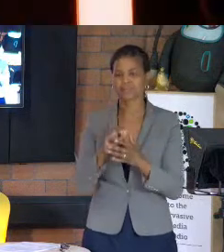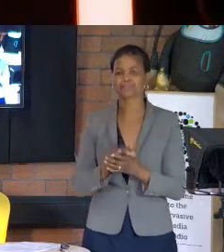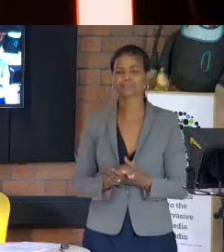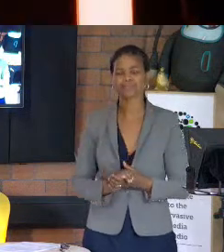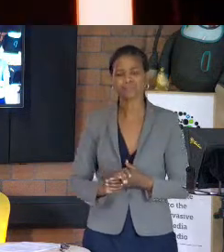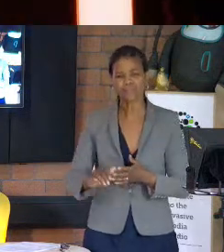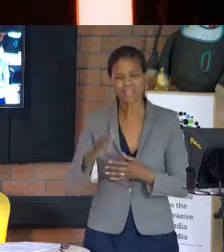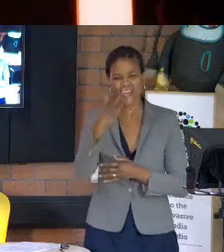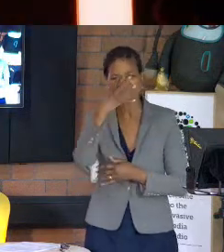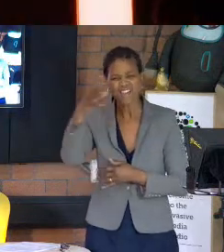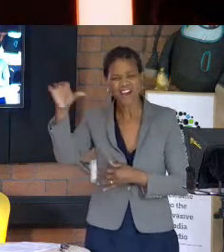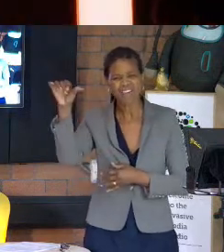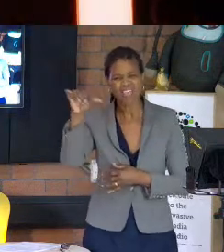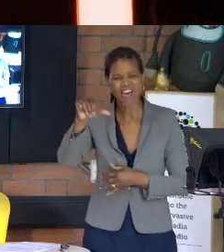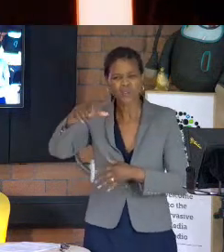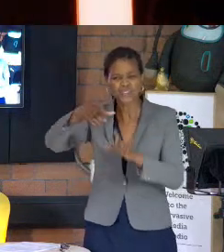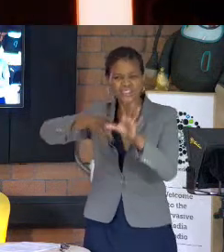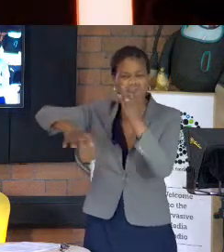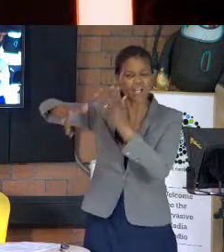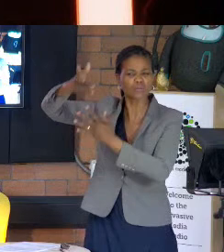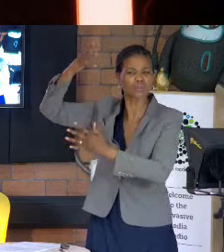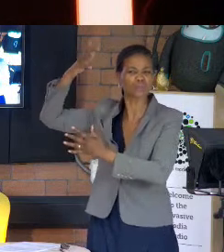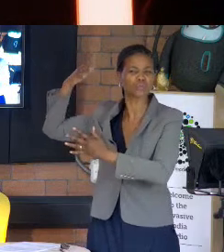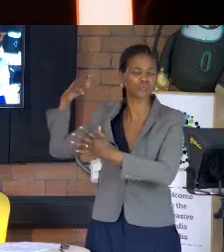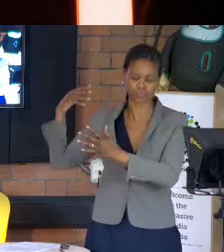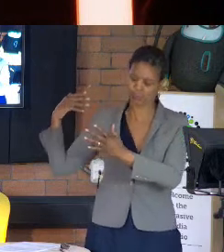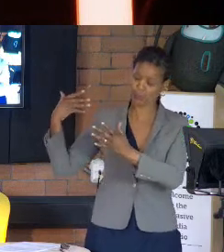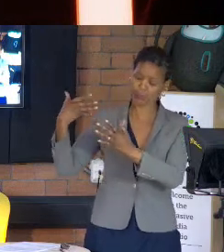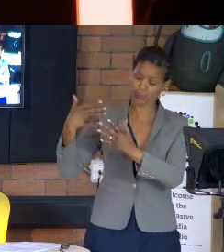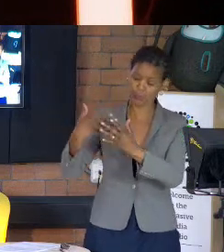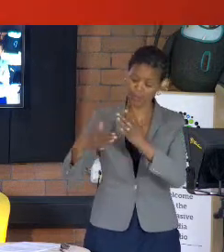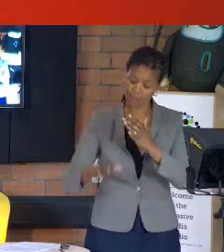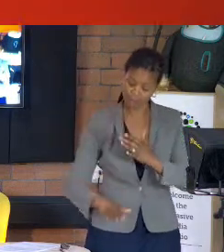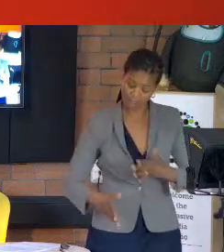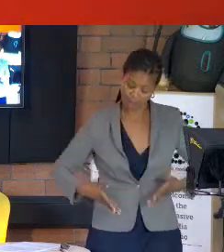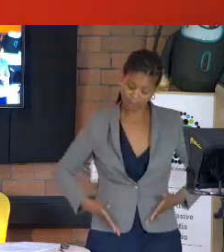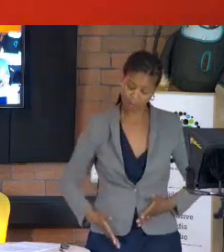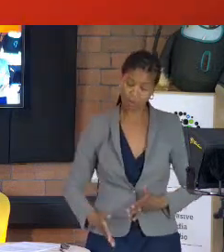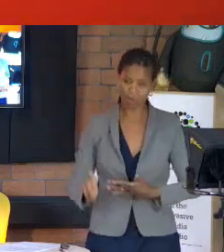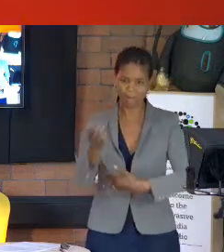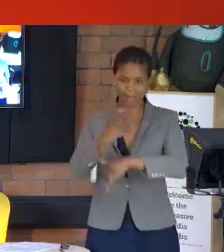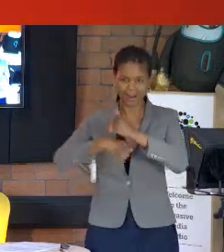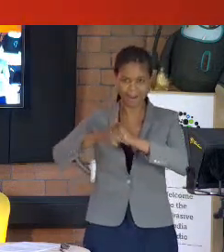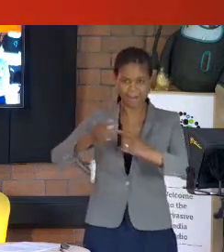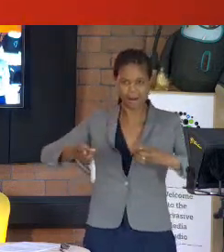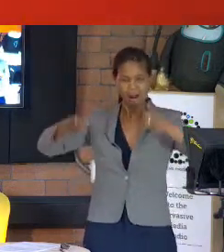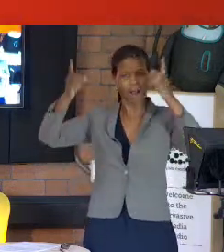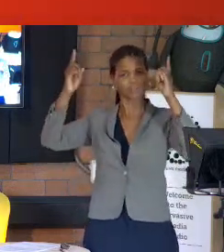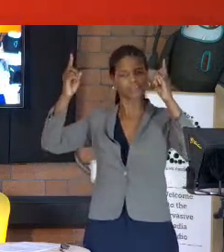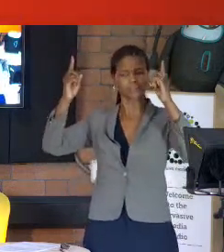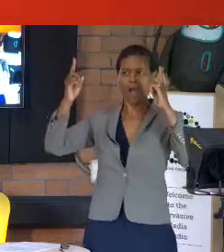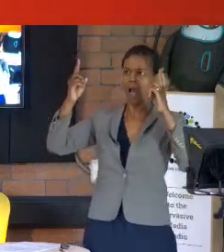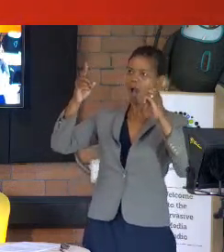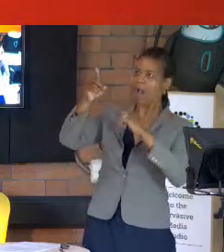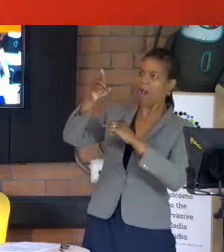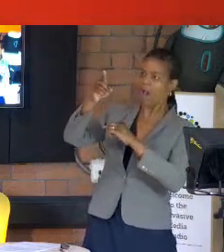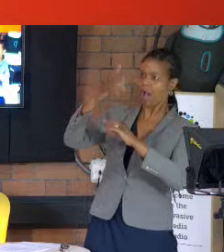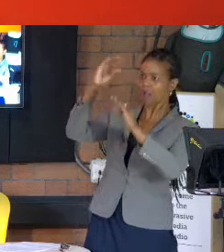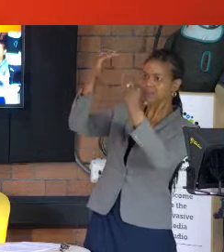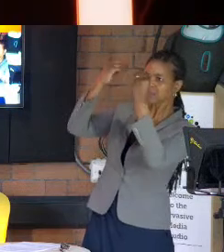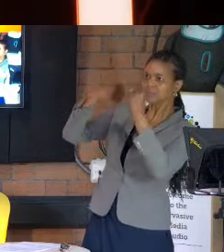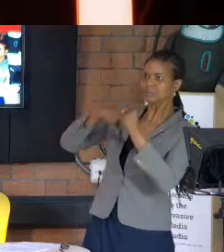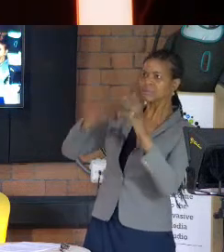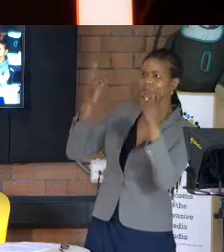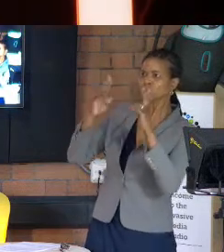"5,000 years ago, a child was born who became a god, but nothing was taught about him in school, and I found this